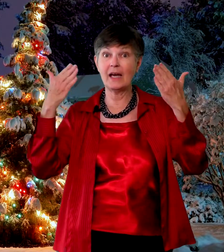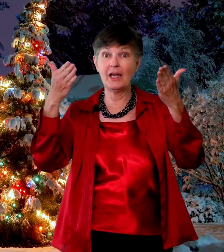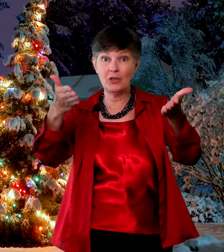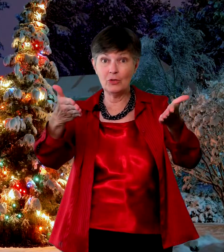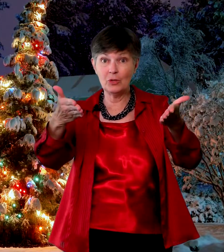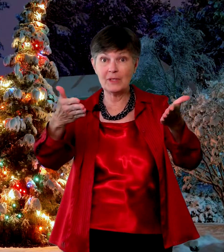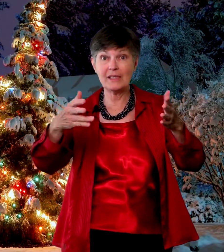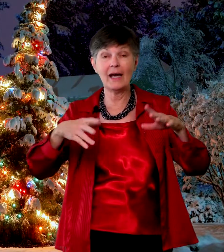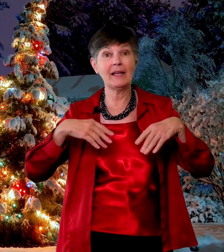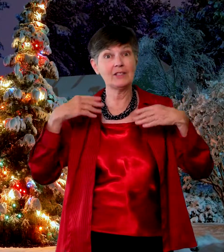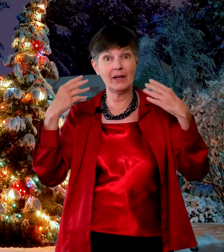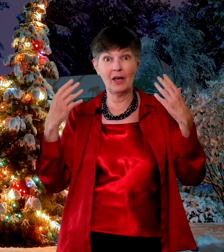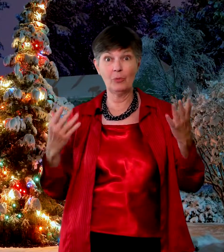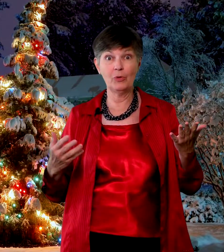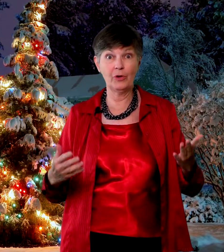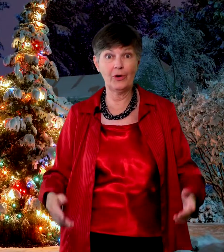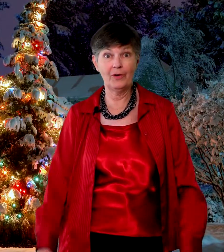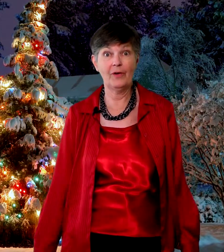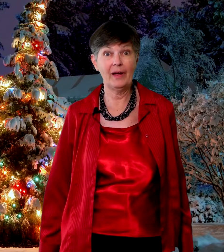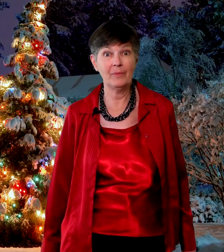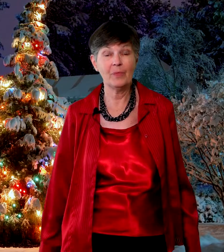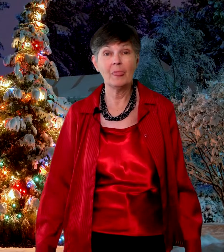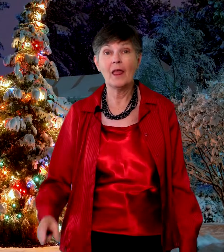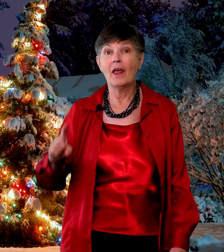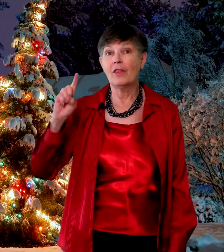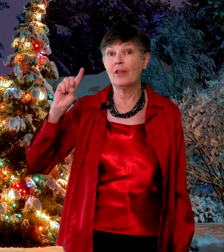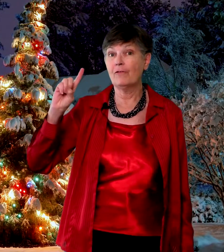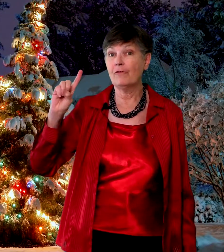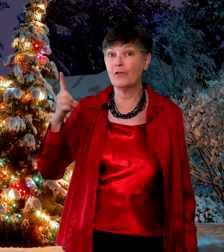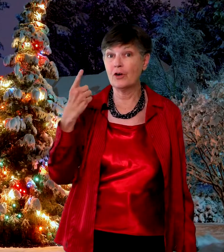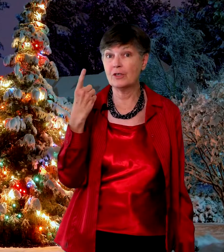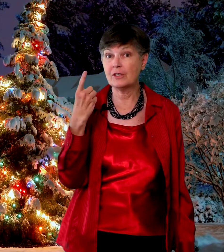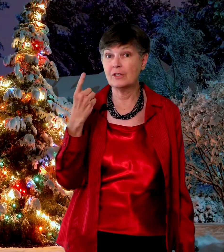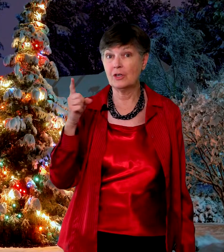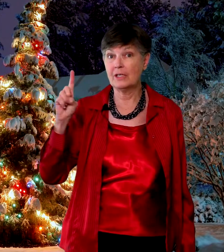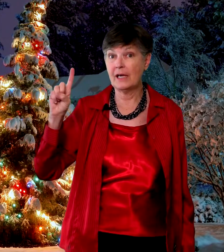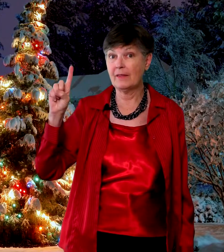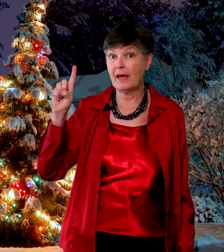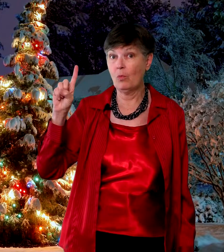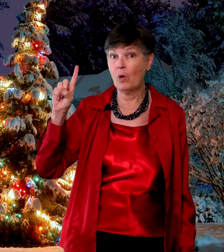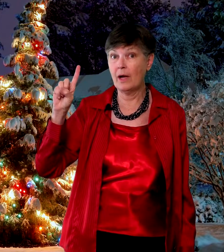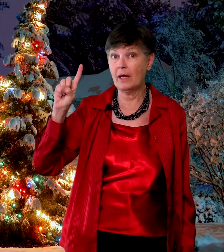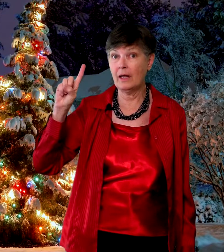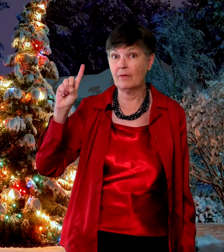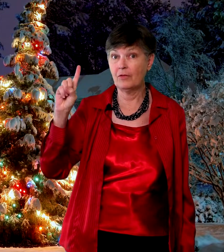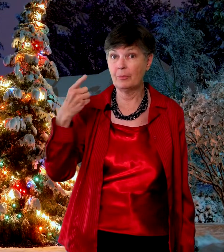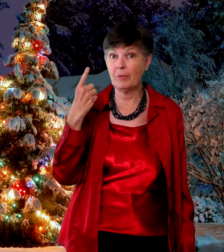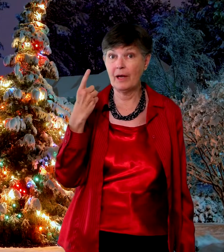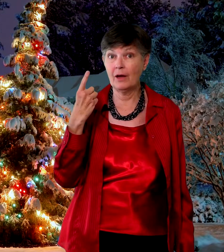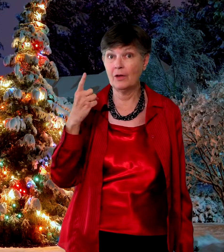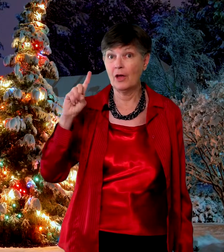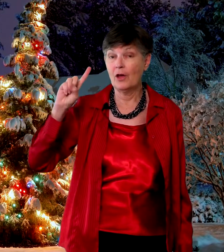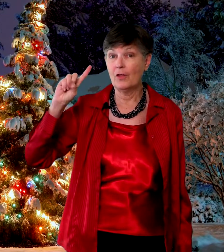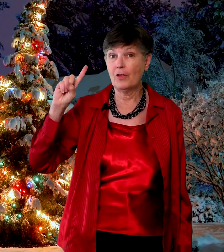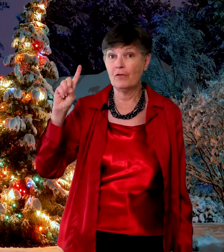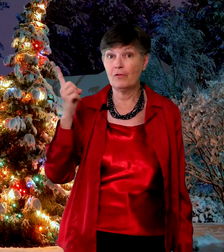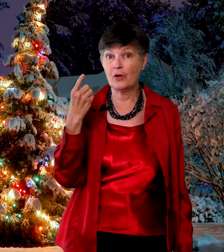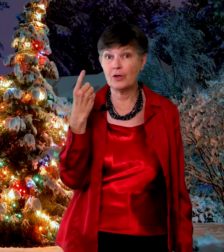sign, you do a sign that's going to help you learn, all right? The first, so you can take that one and flip it around. The